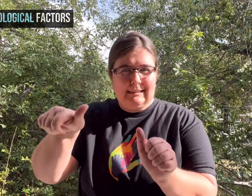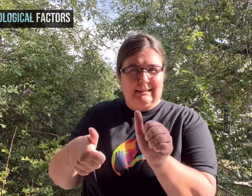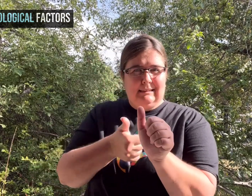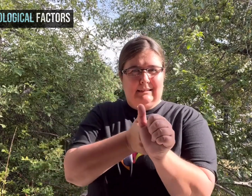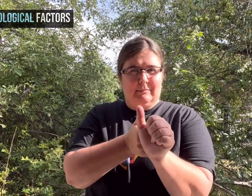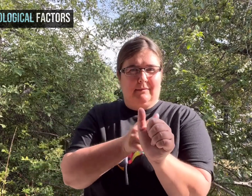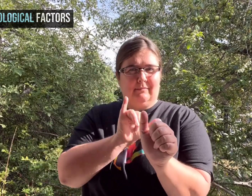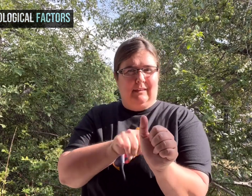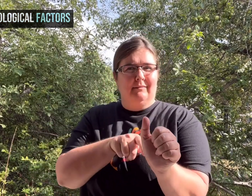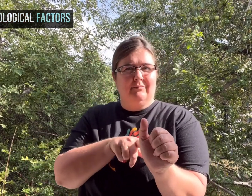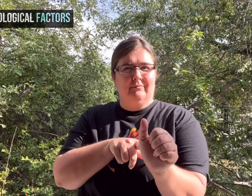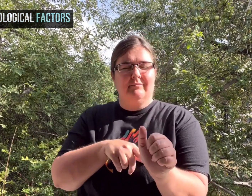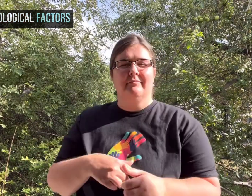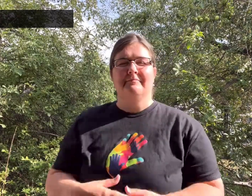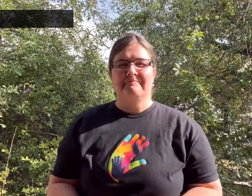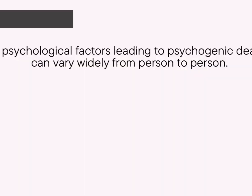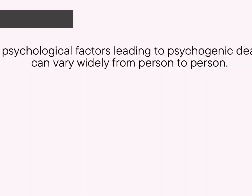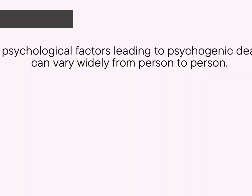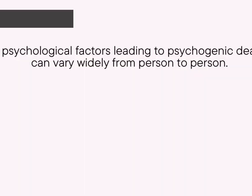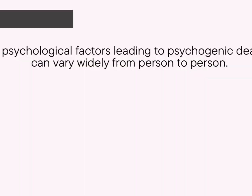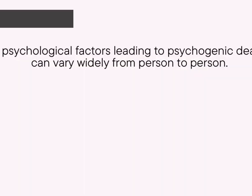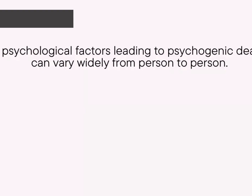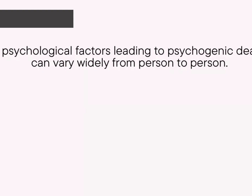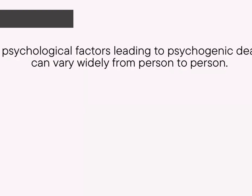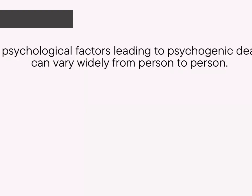Underlying psychological factors.